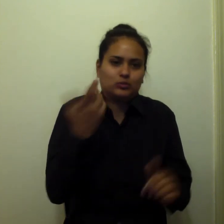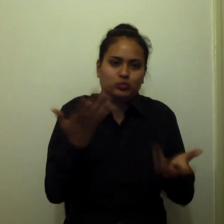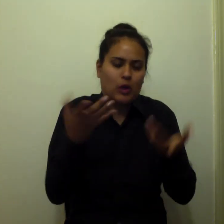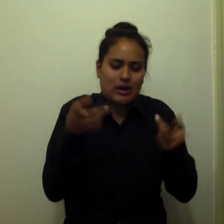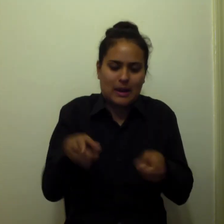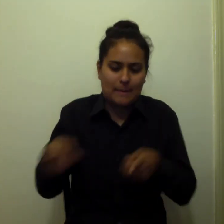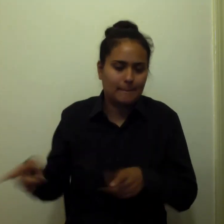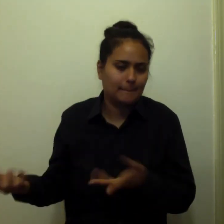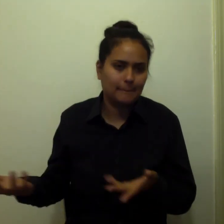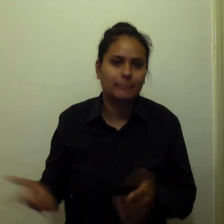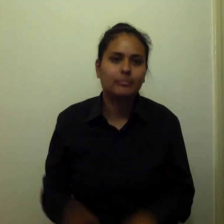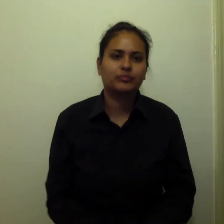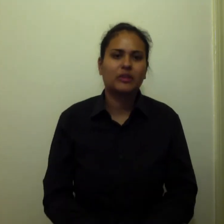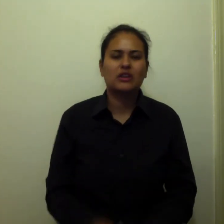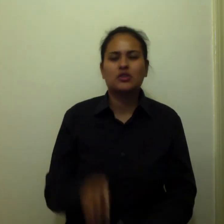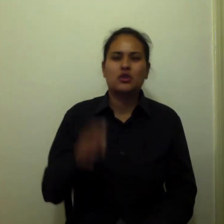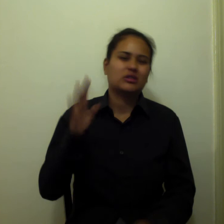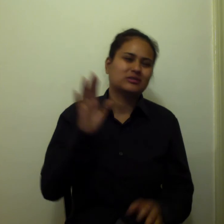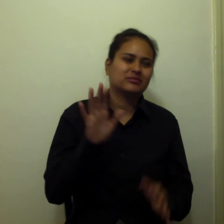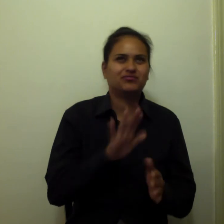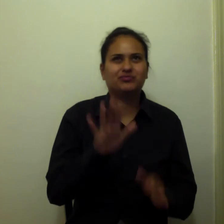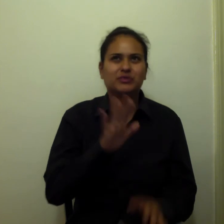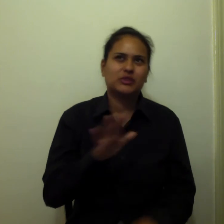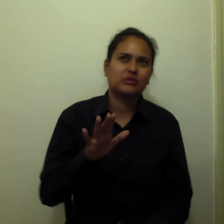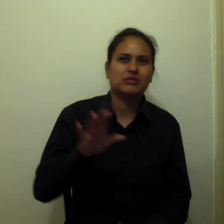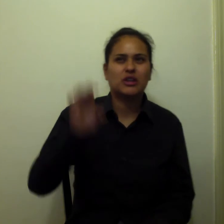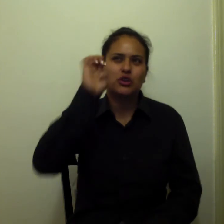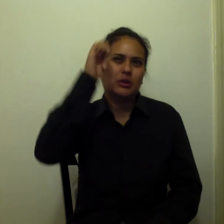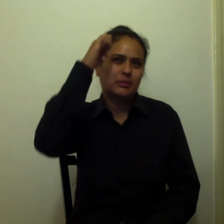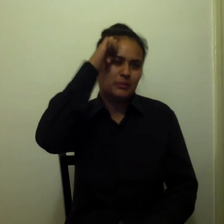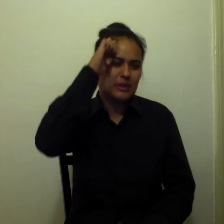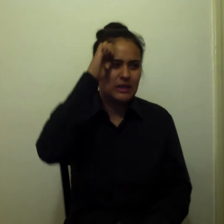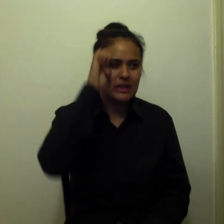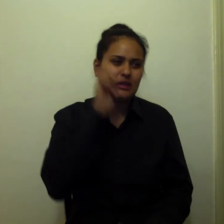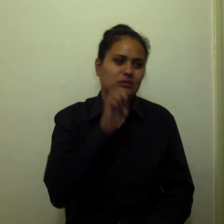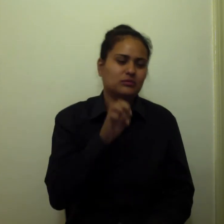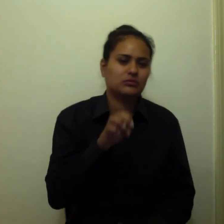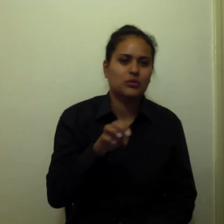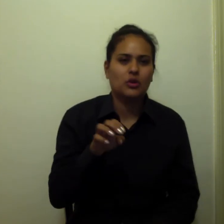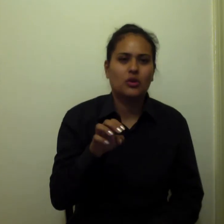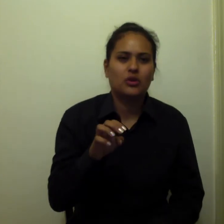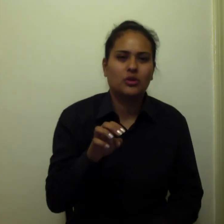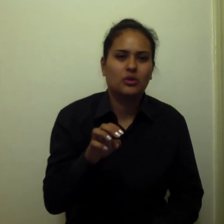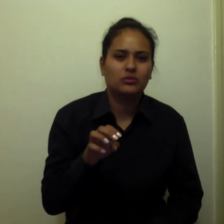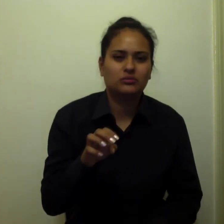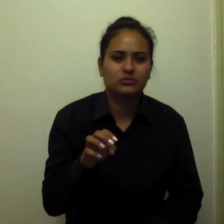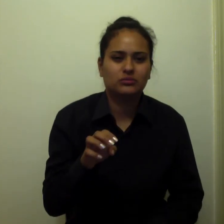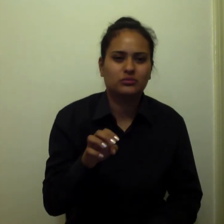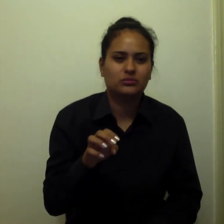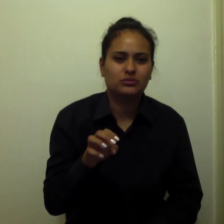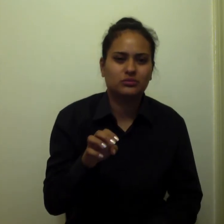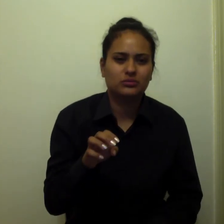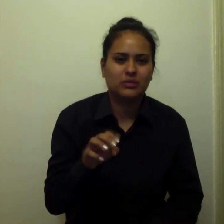European medieval-ish word for Islam, for Muslims, for the Arabs and so on, the effect of the expansion of